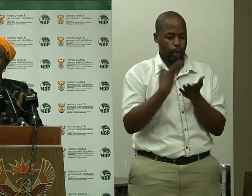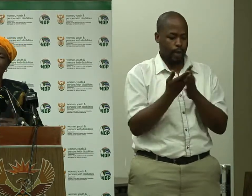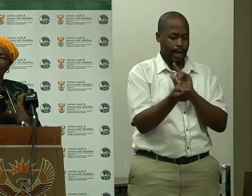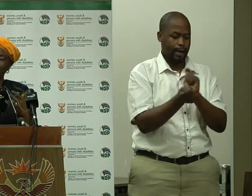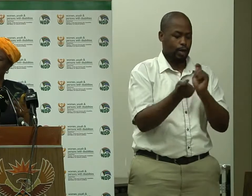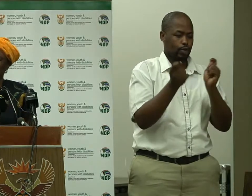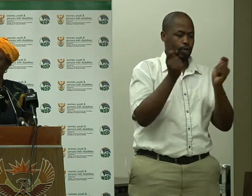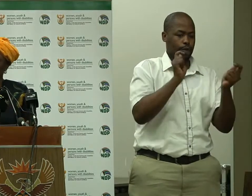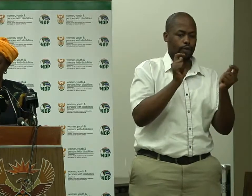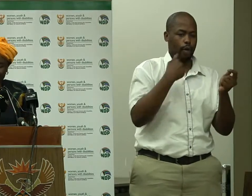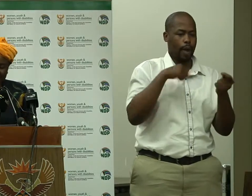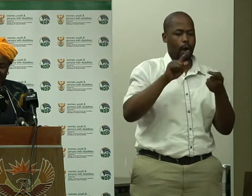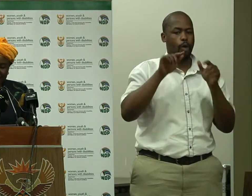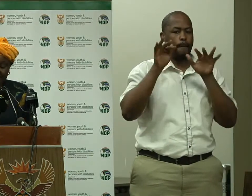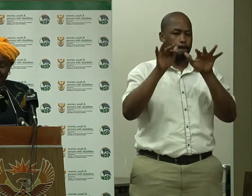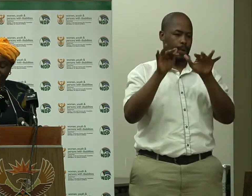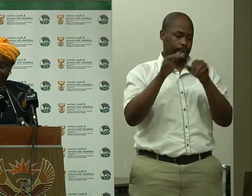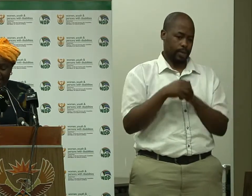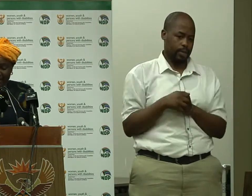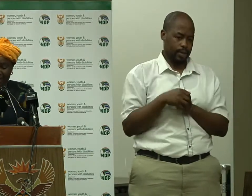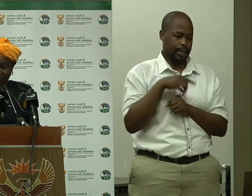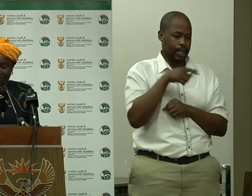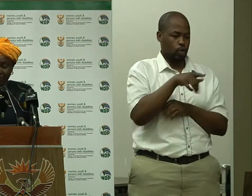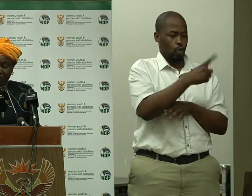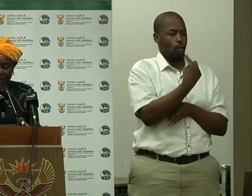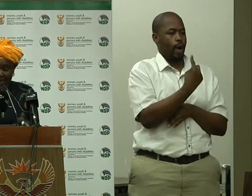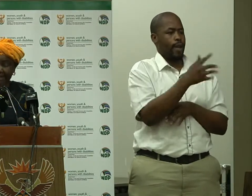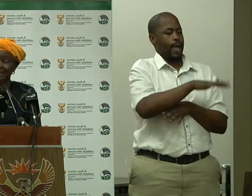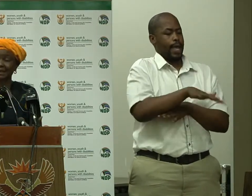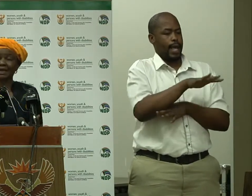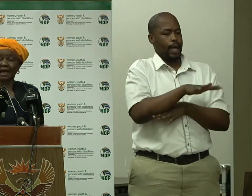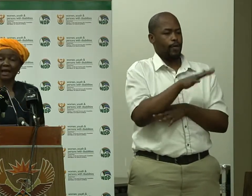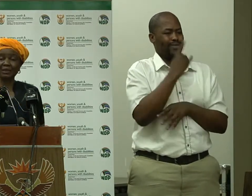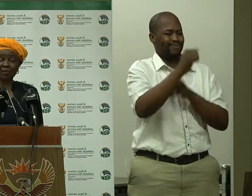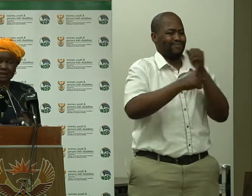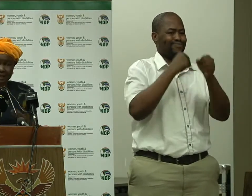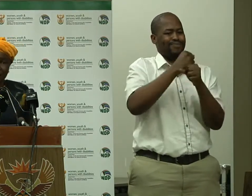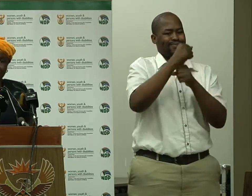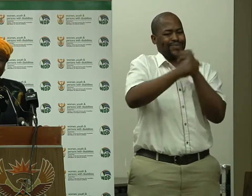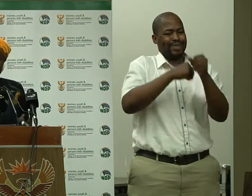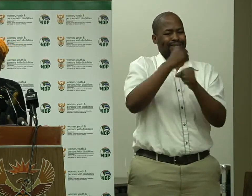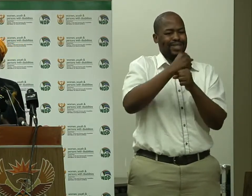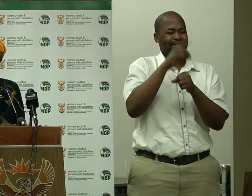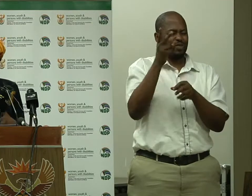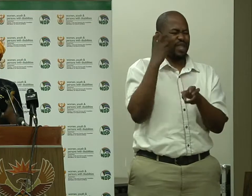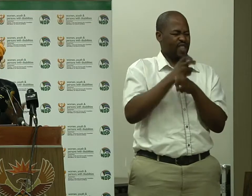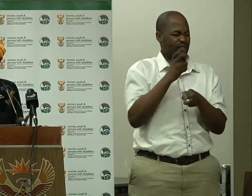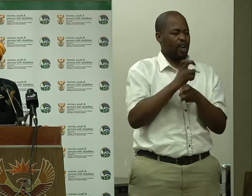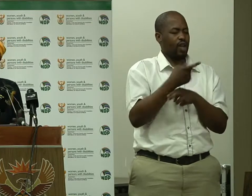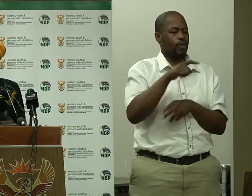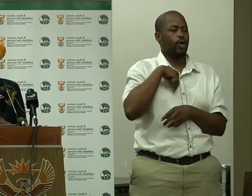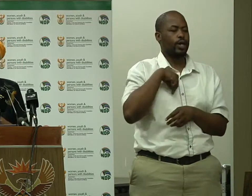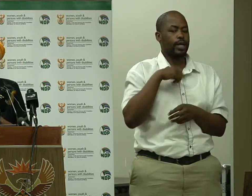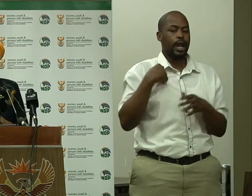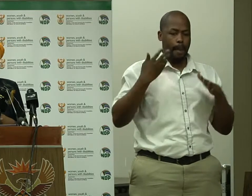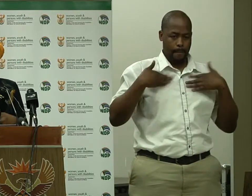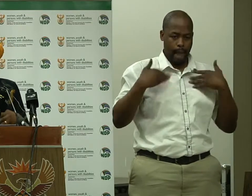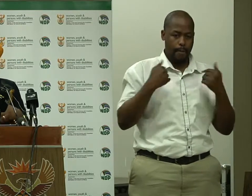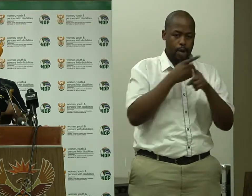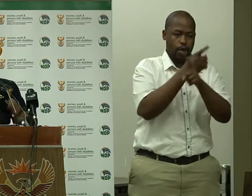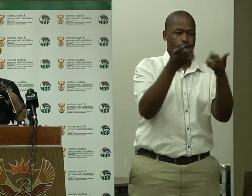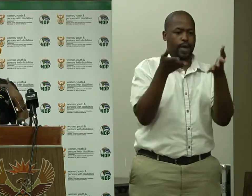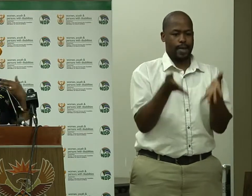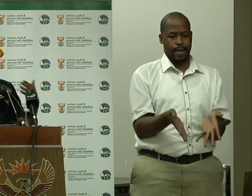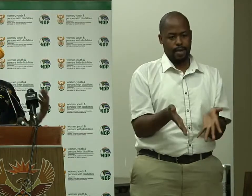transform our society. This is one area which over years has been stubborn. So I'm glad you're here.